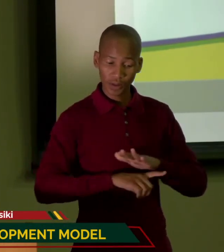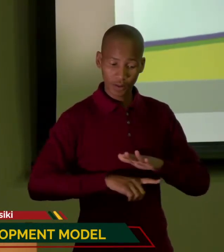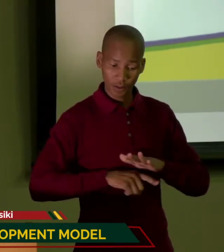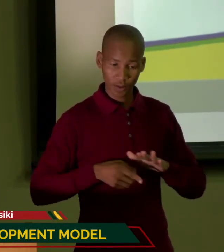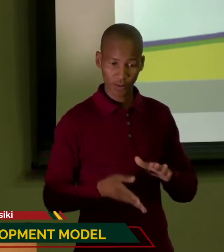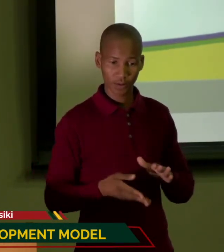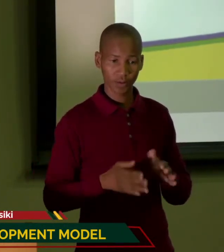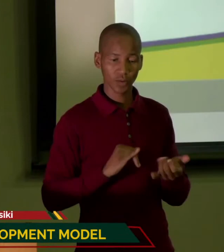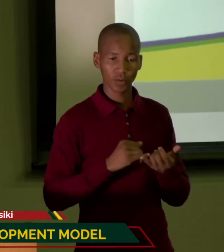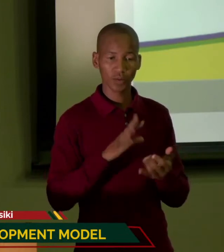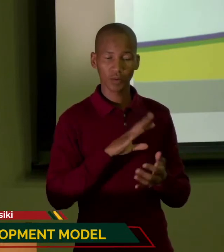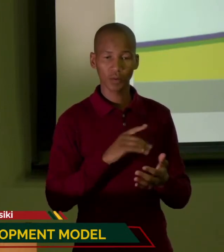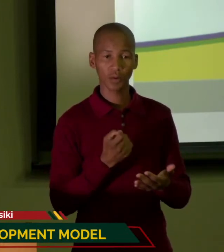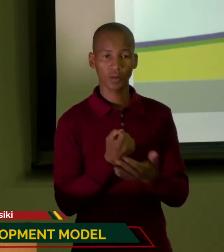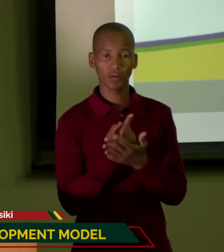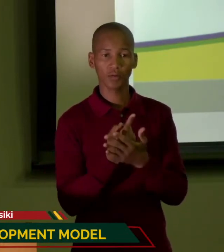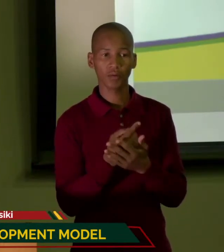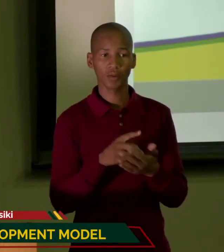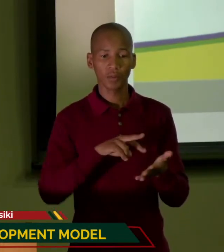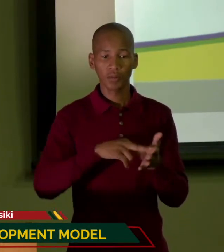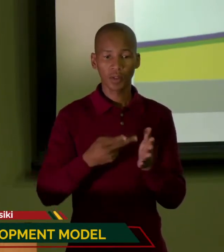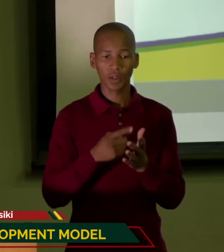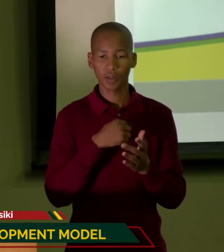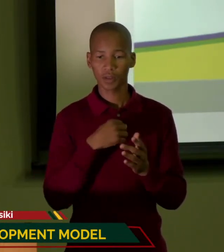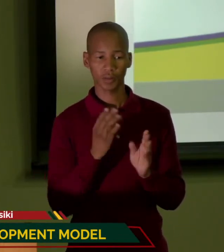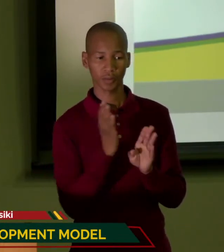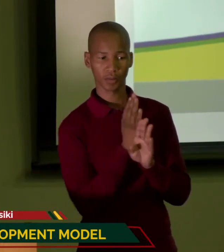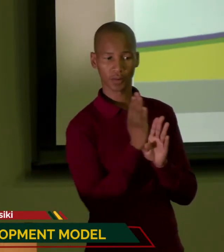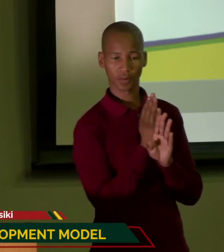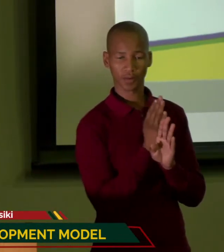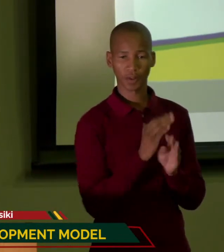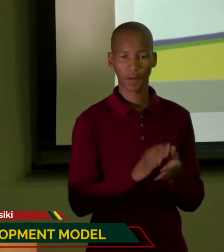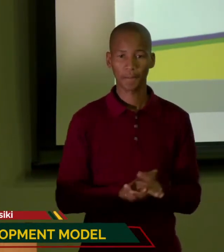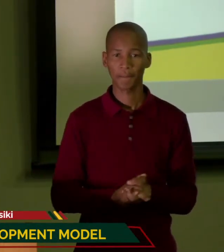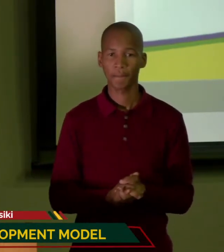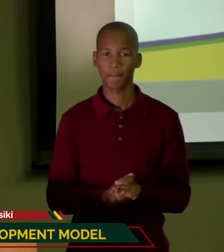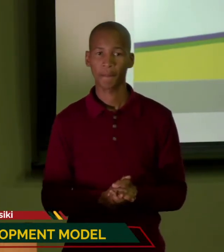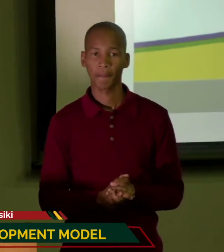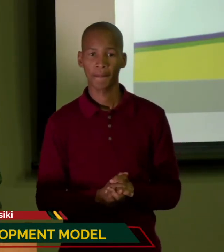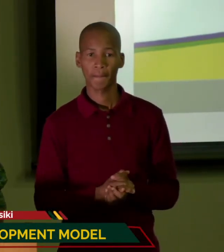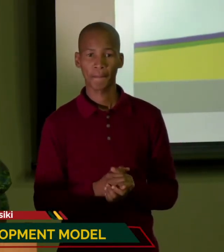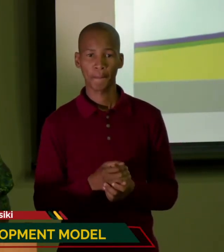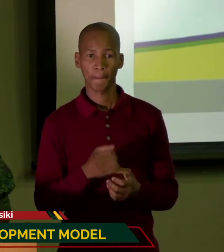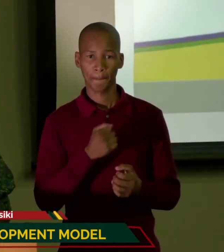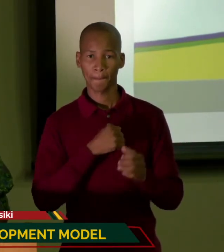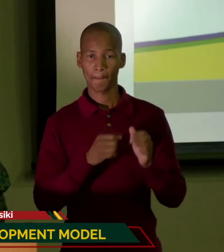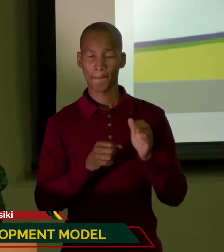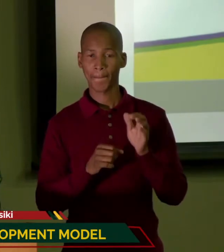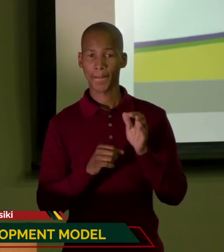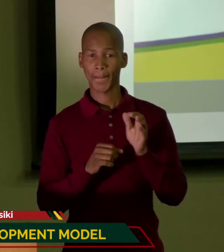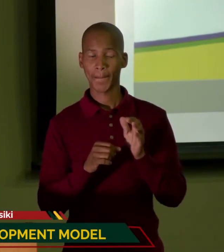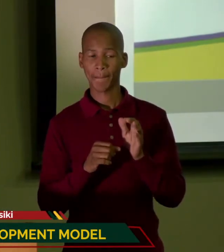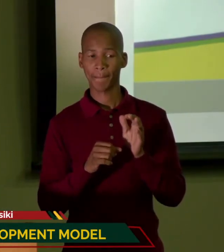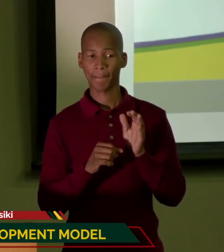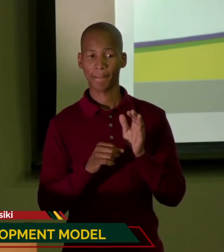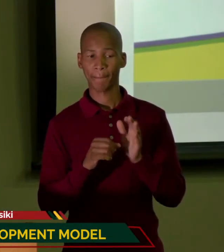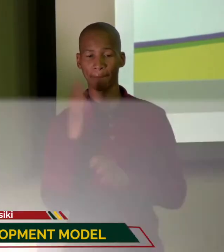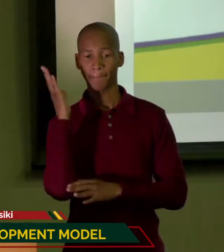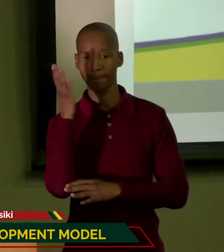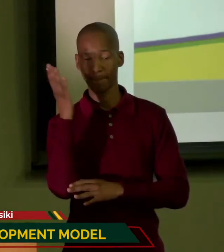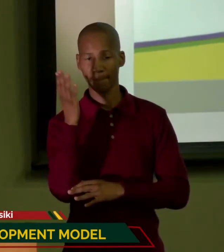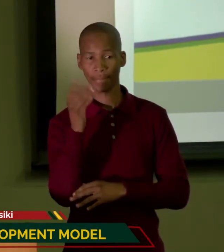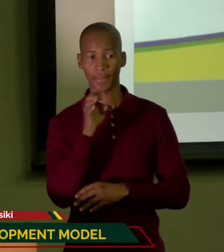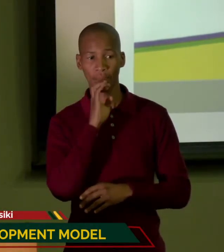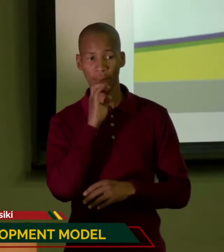we don't plan in silos. So in my presentation will reflect on the implementation of